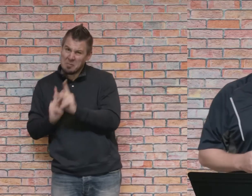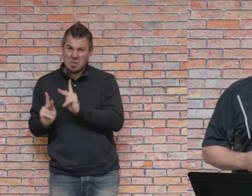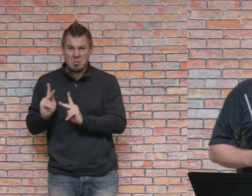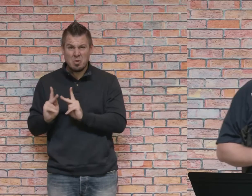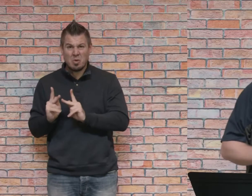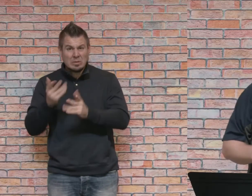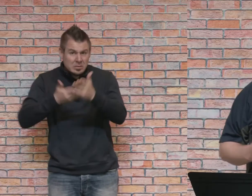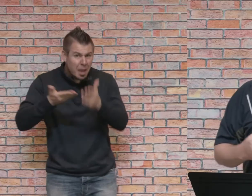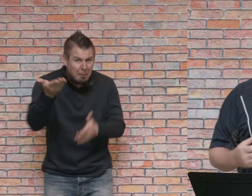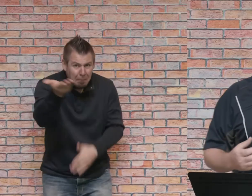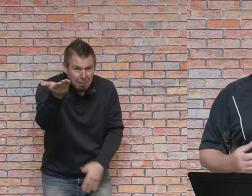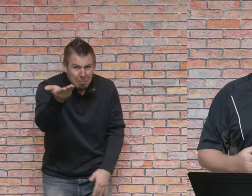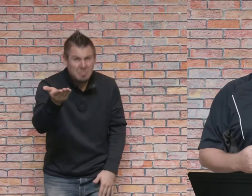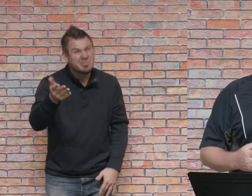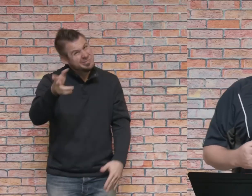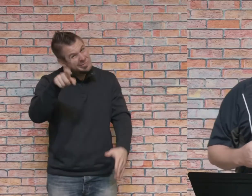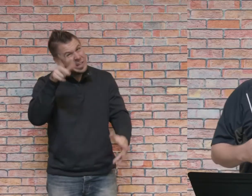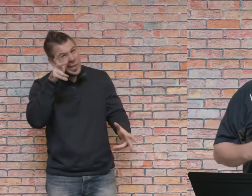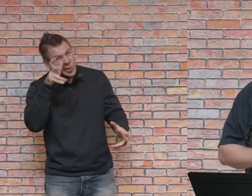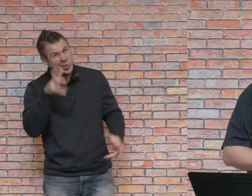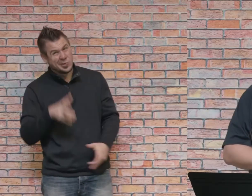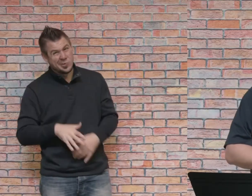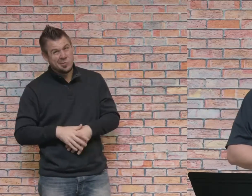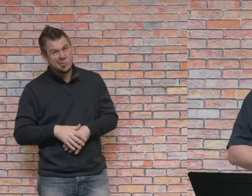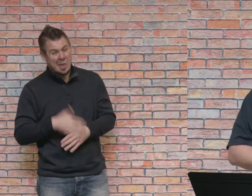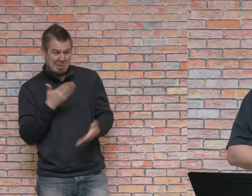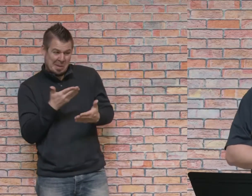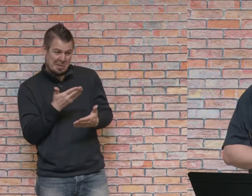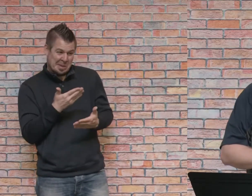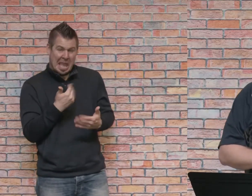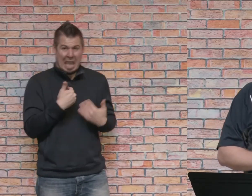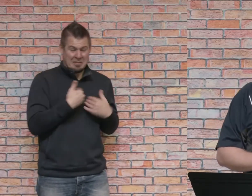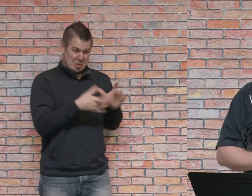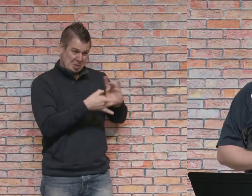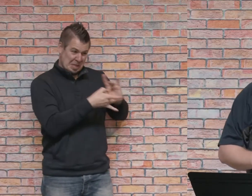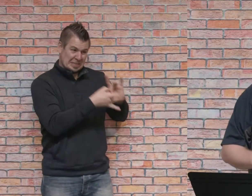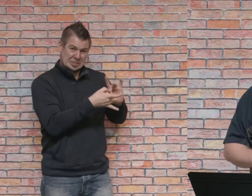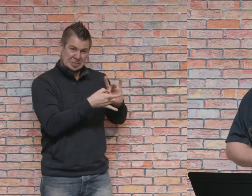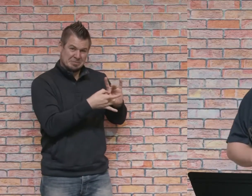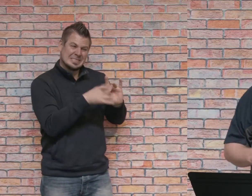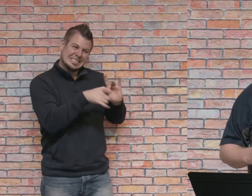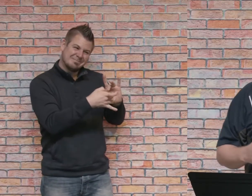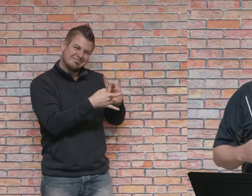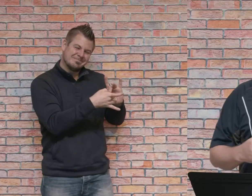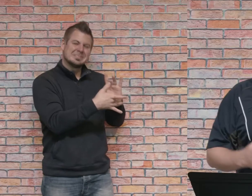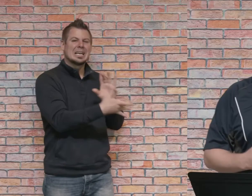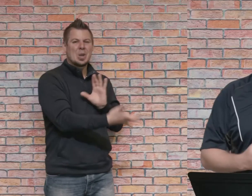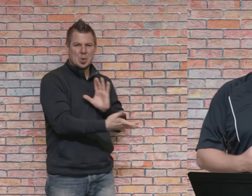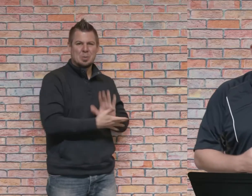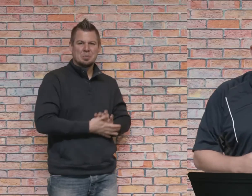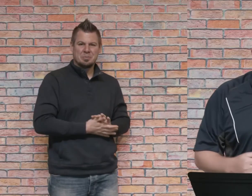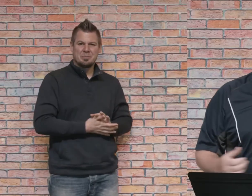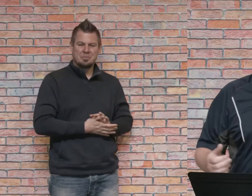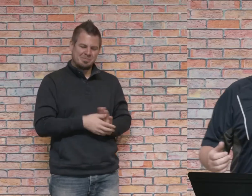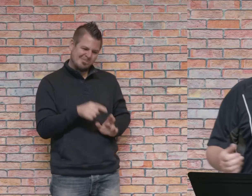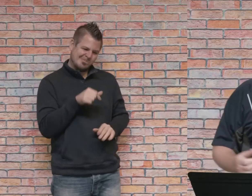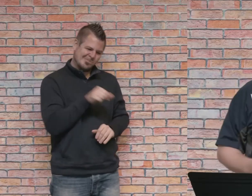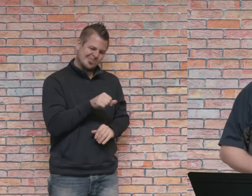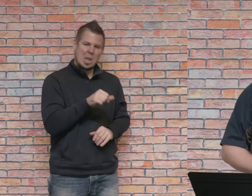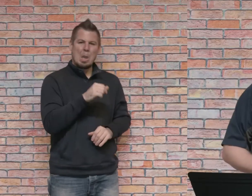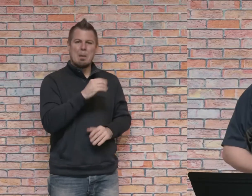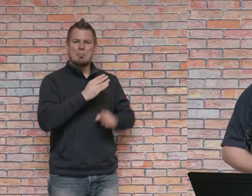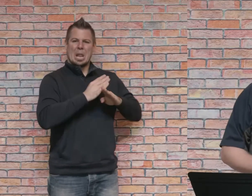today, you just need to hear this. There may be a relationship that you need to let go. You may need to hit that block button on